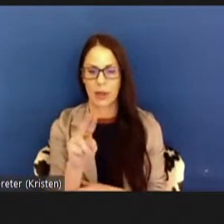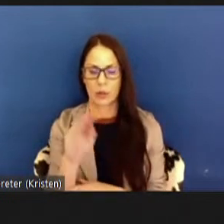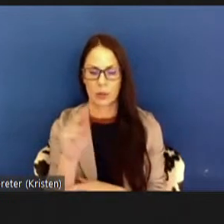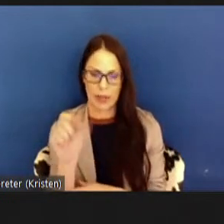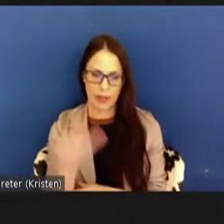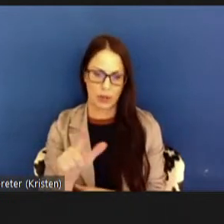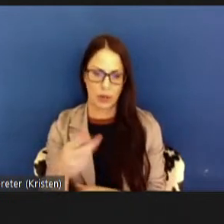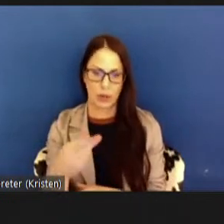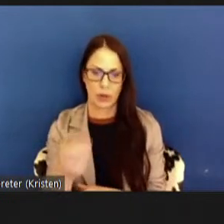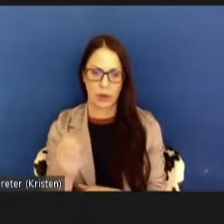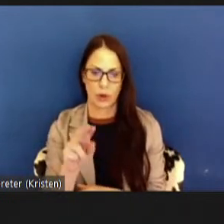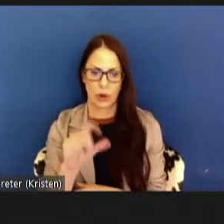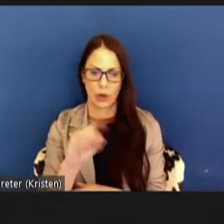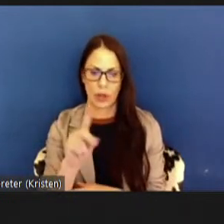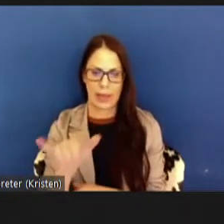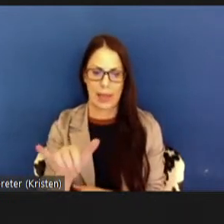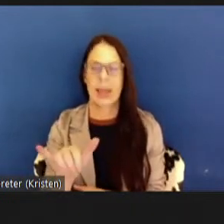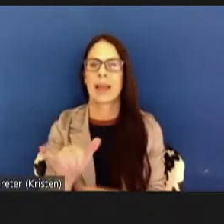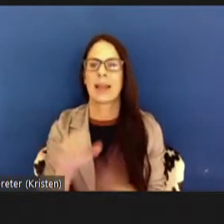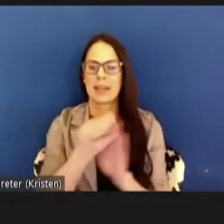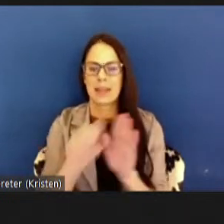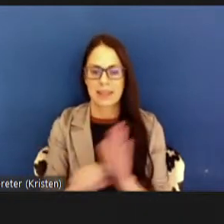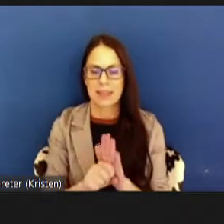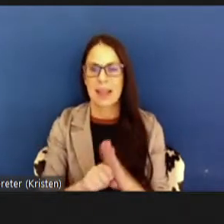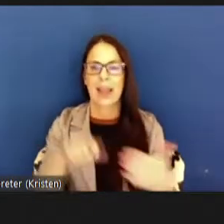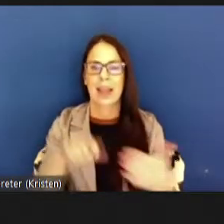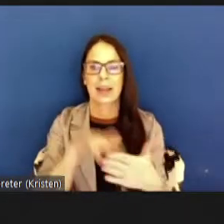start things off, we'll get a case update from Dr. Herlihy.